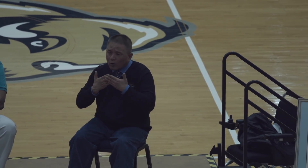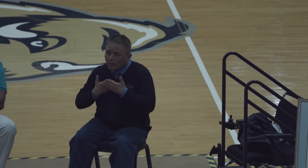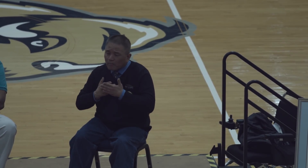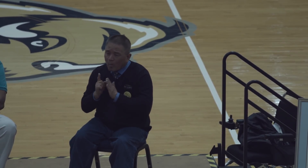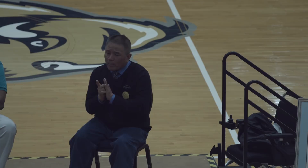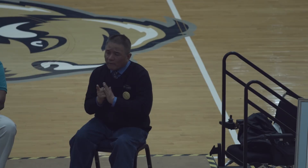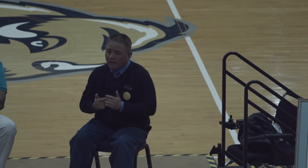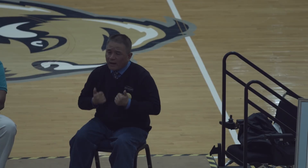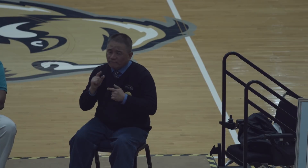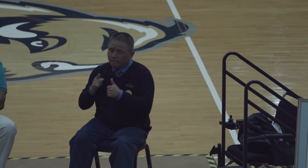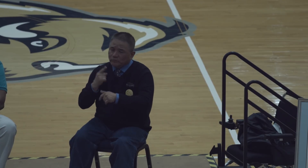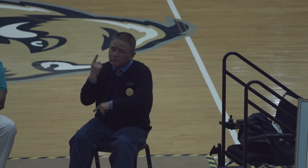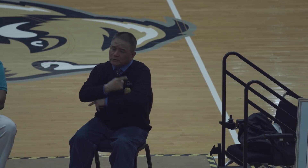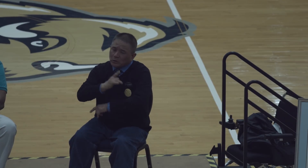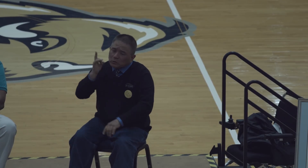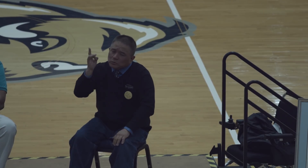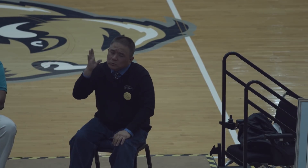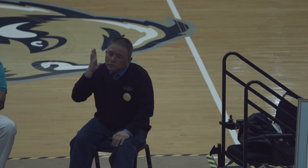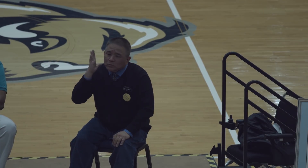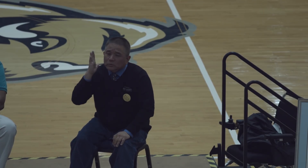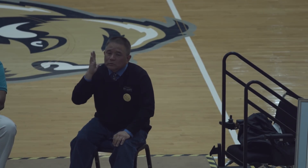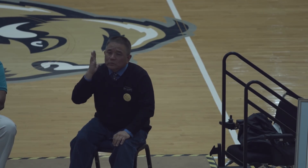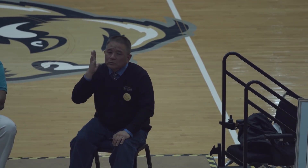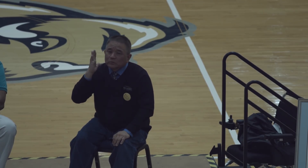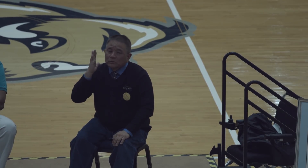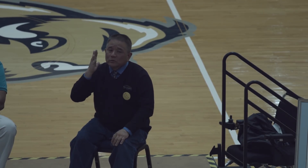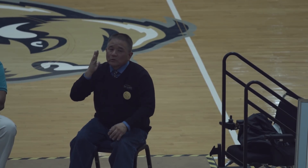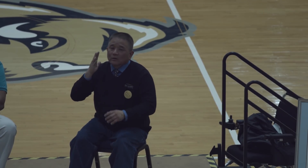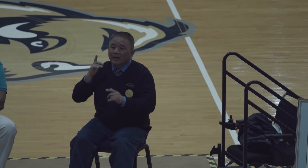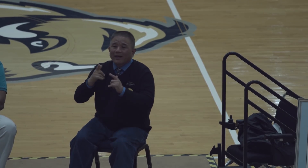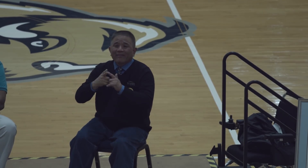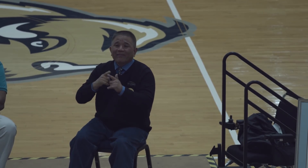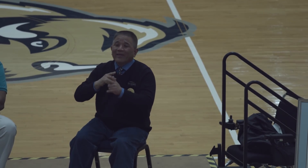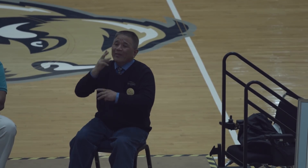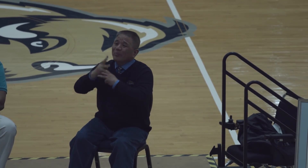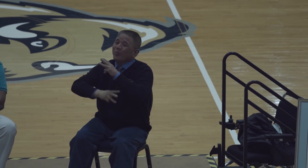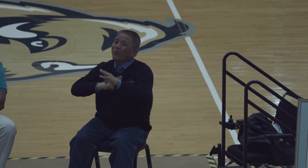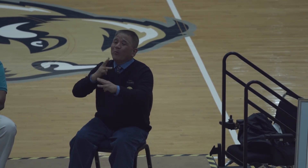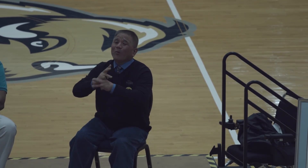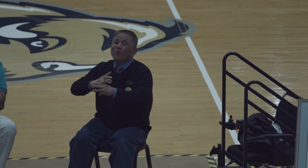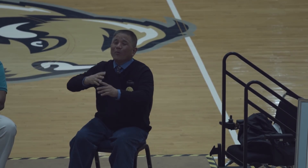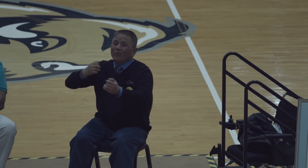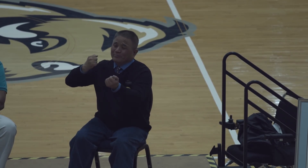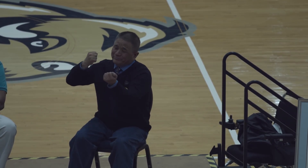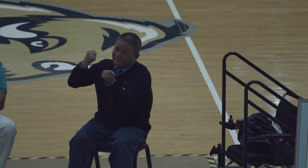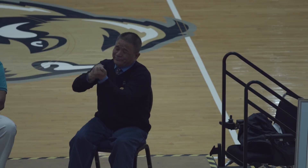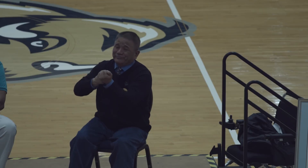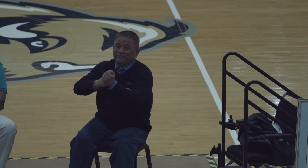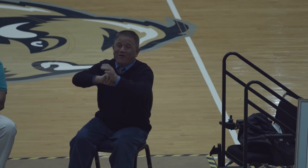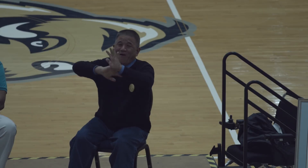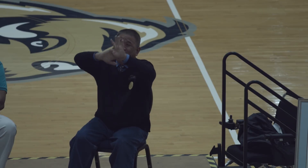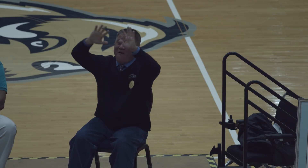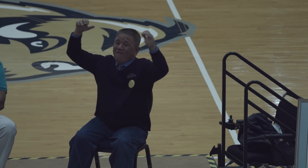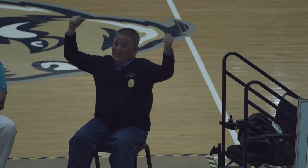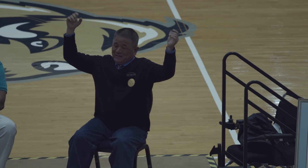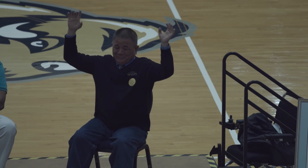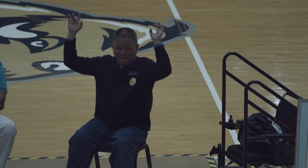pass. It was a dark moment that first day when we first got the news, and then the world